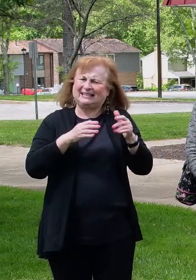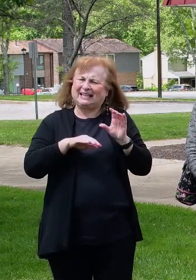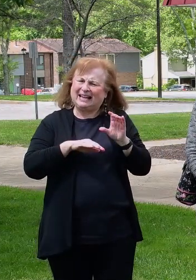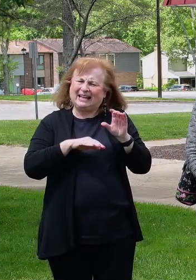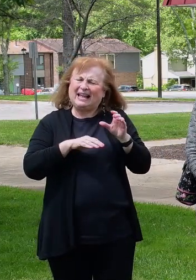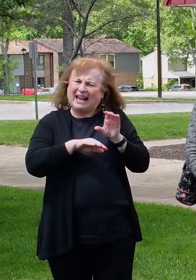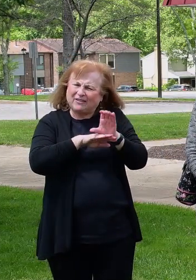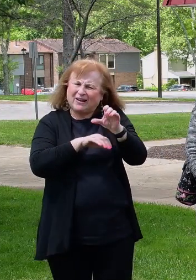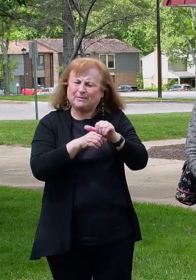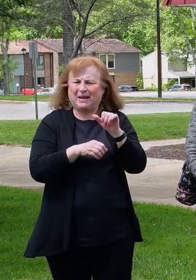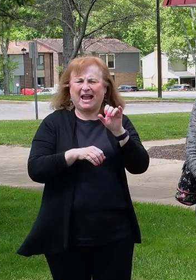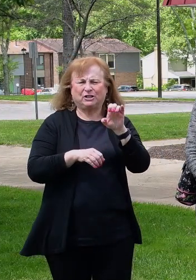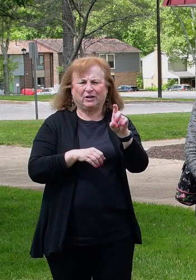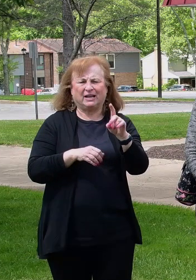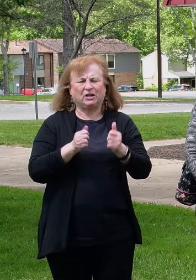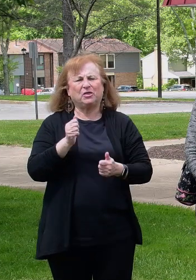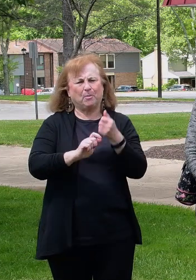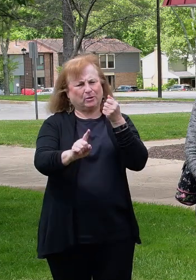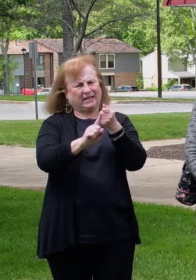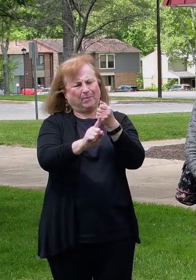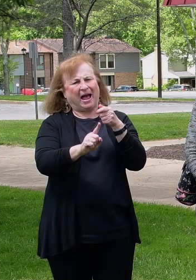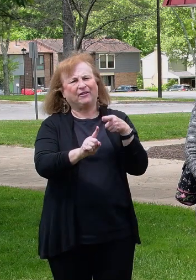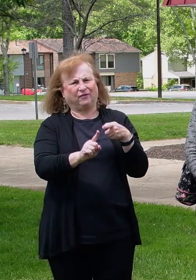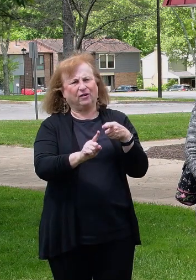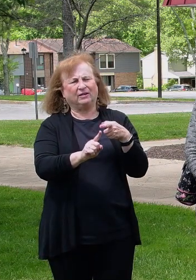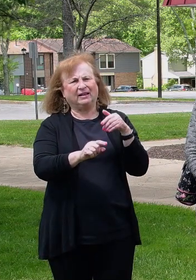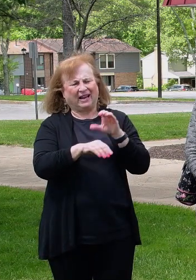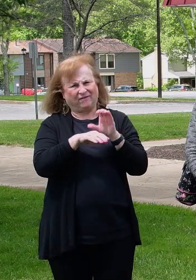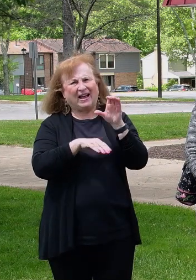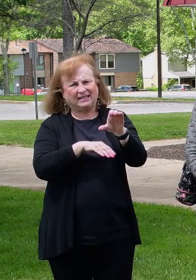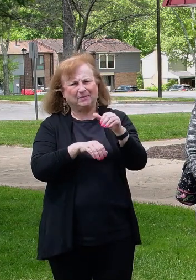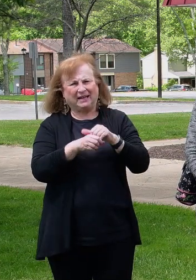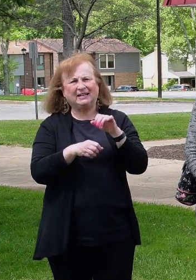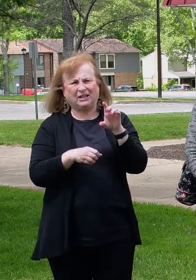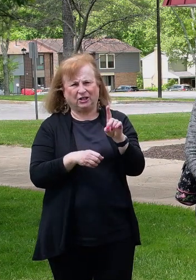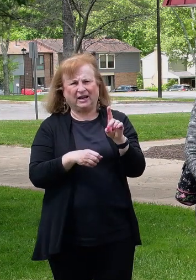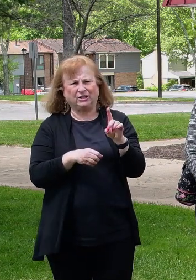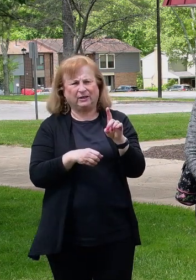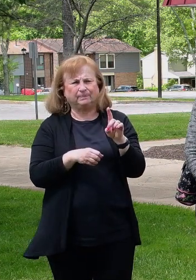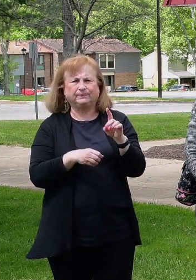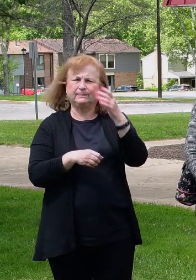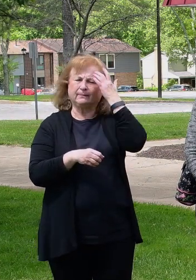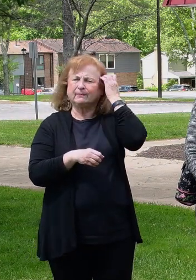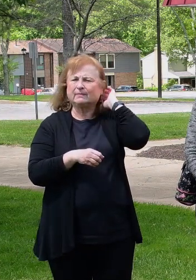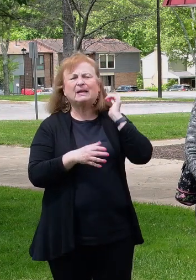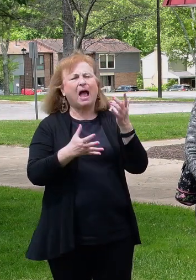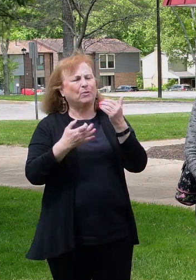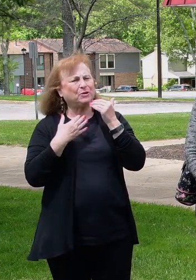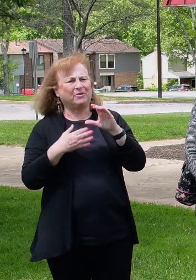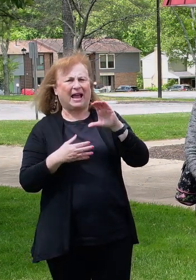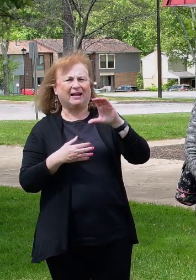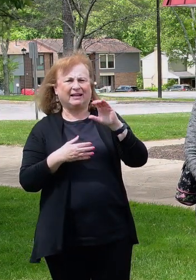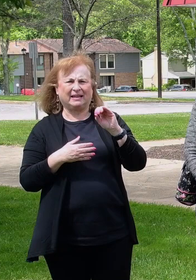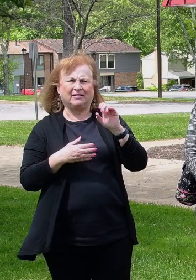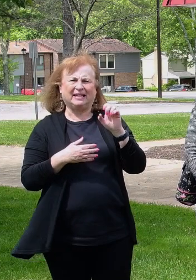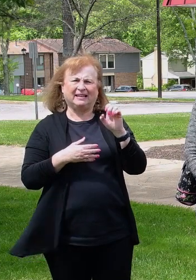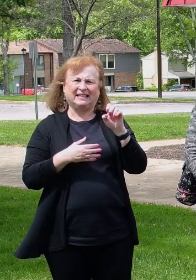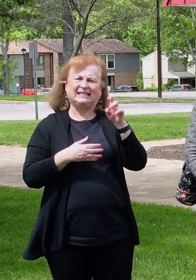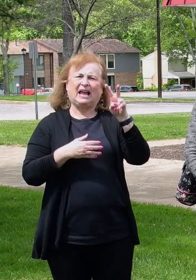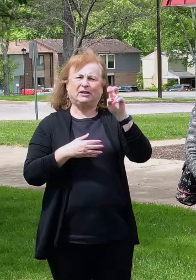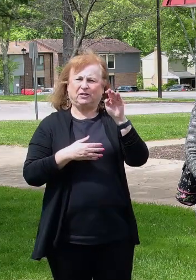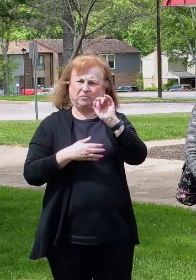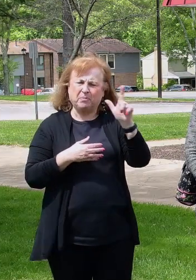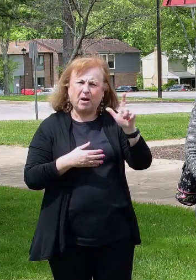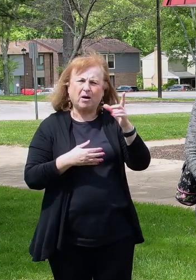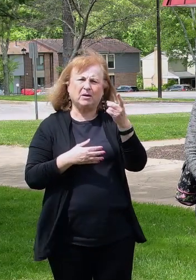investments in education are the most impactful investments in education. And I just want to thank County Executive Ball,